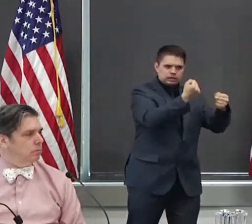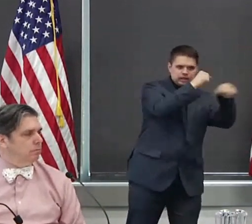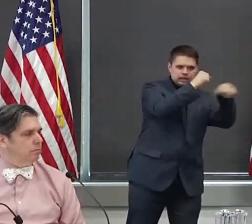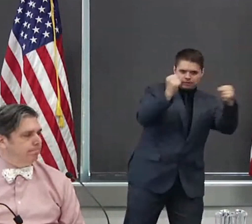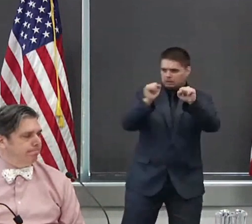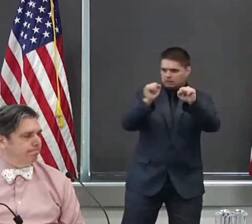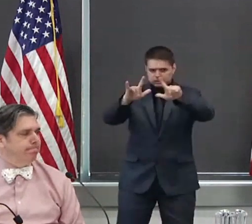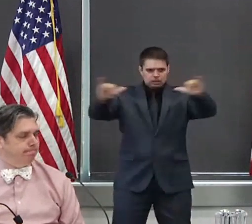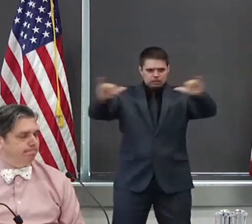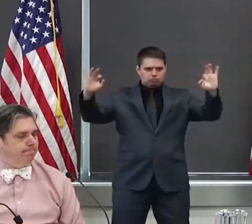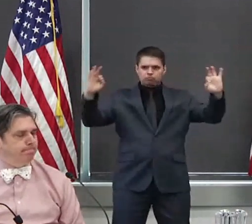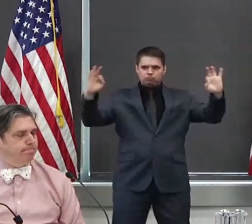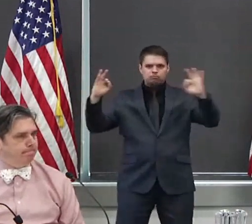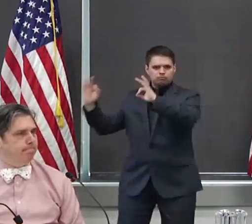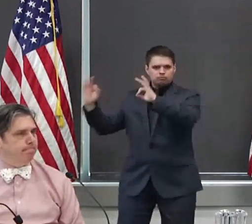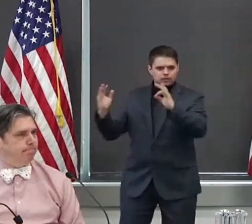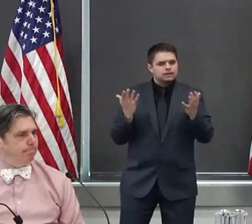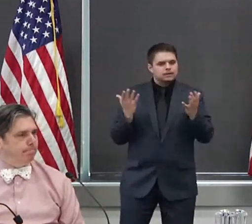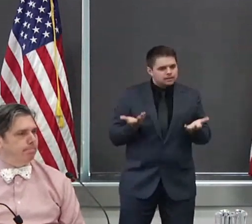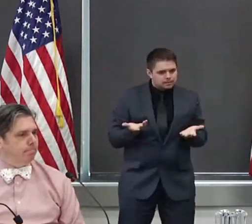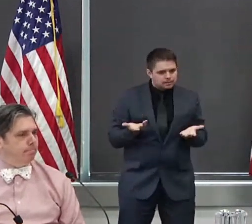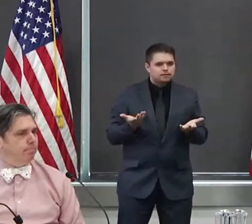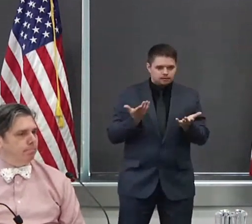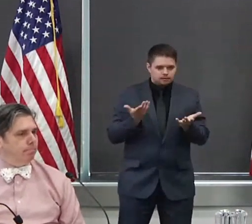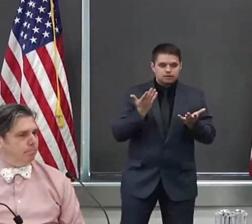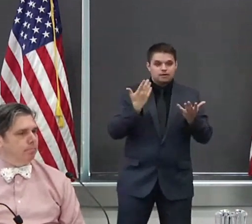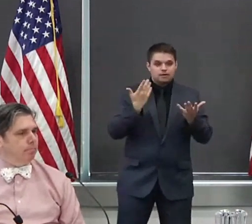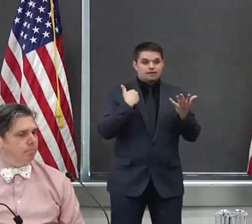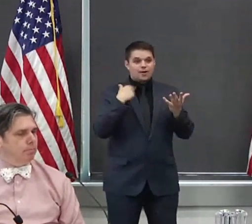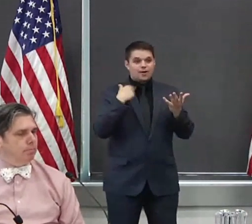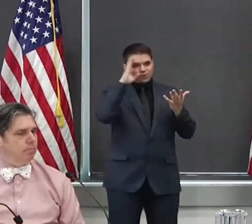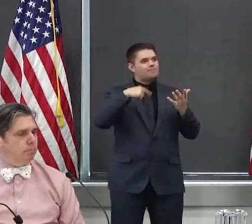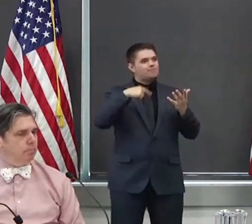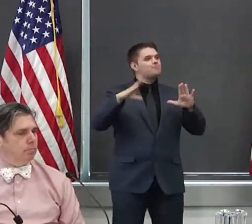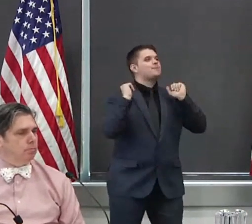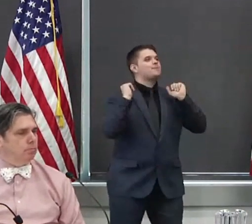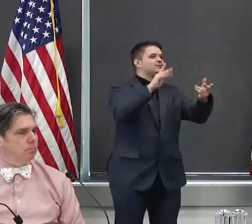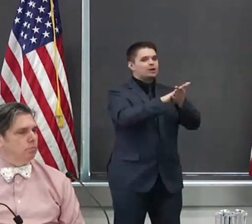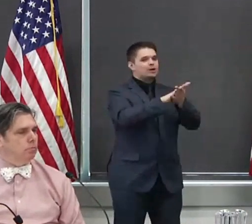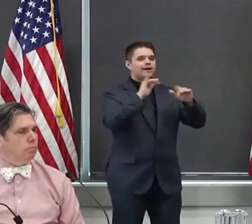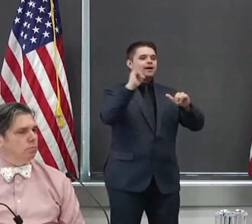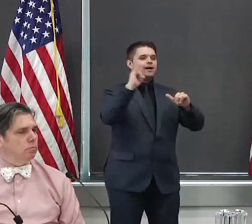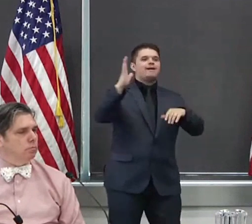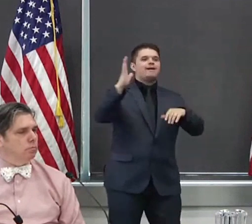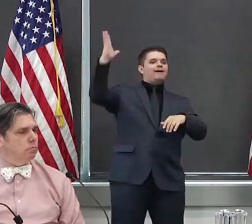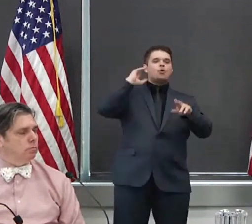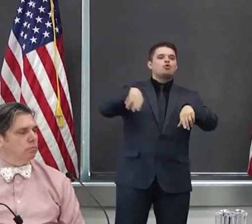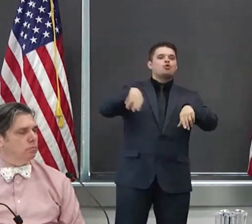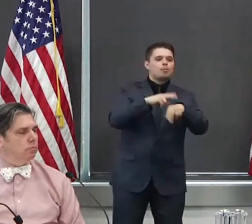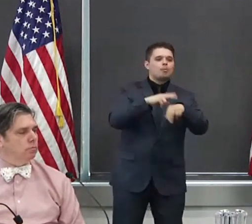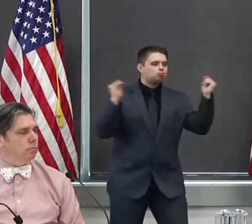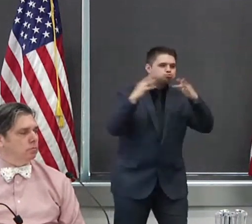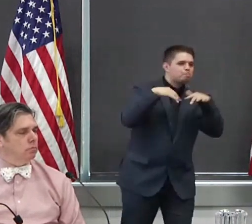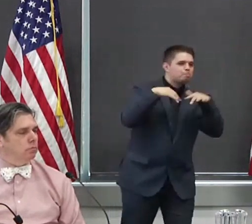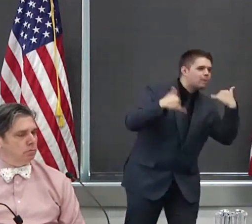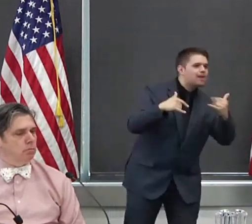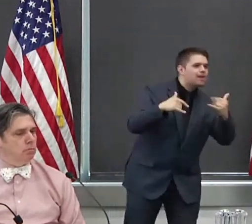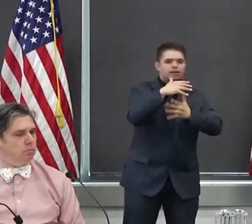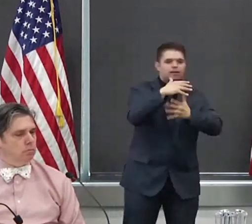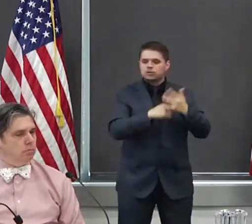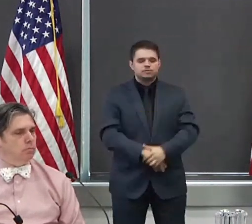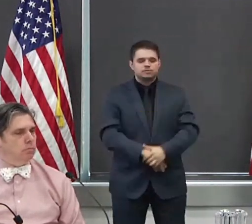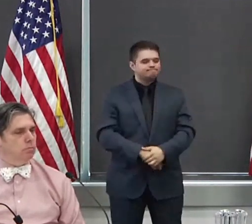it will not look like the traditional classroom setting, and the Department of Education is collaborating